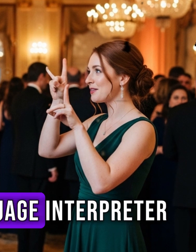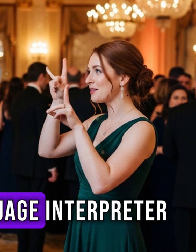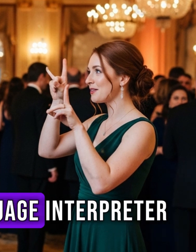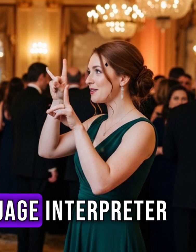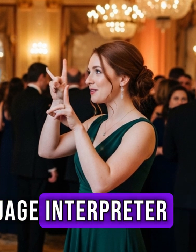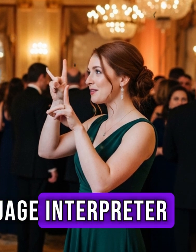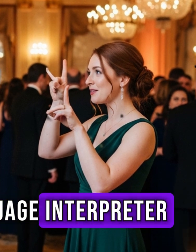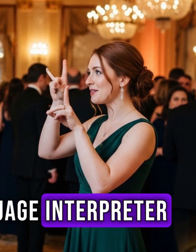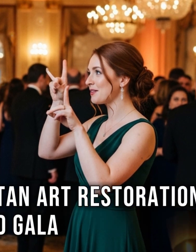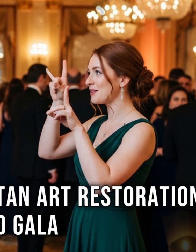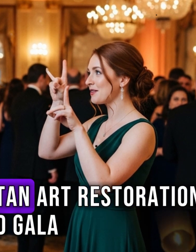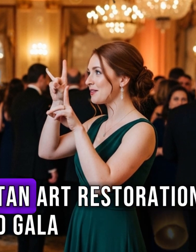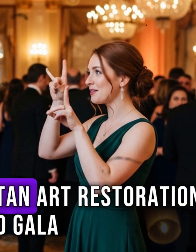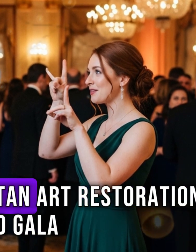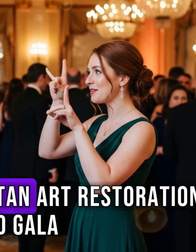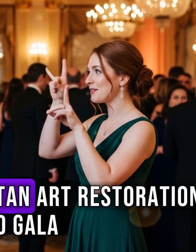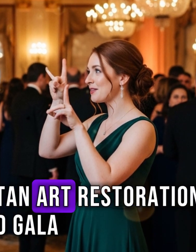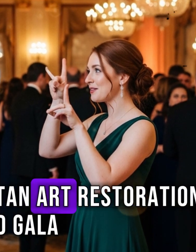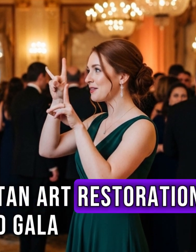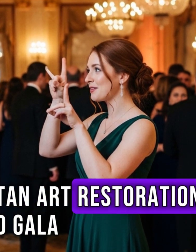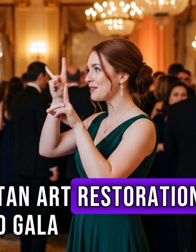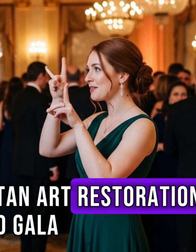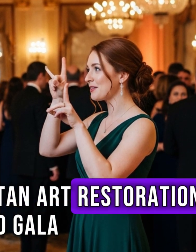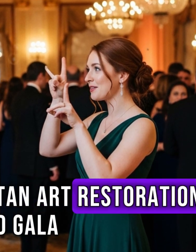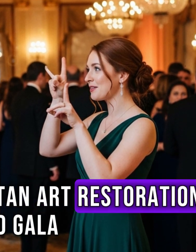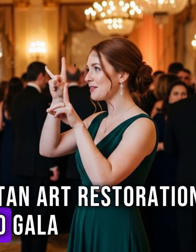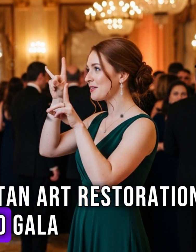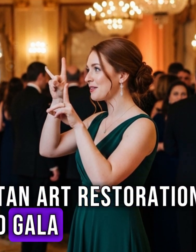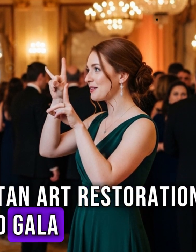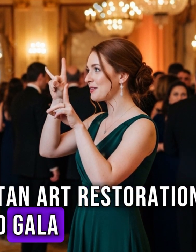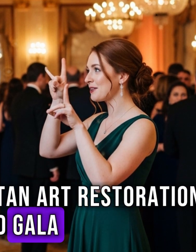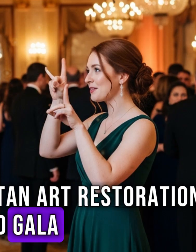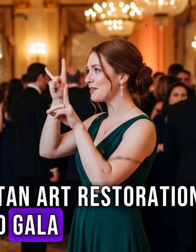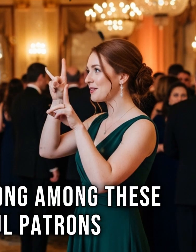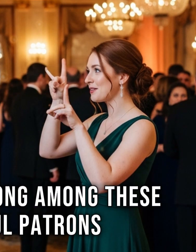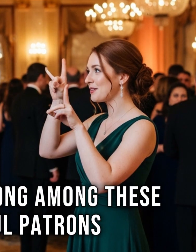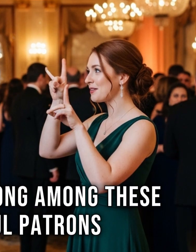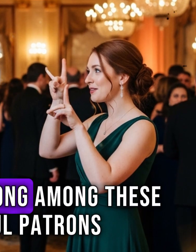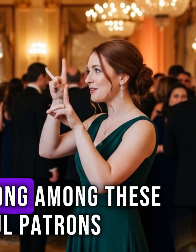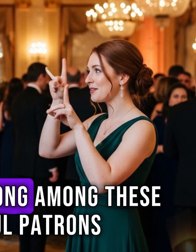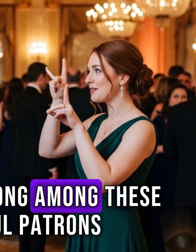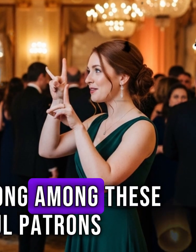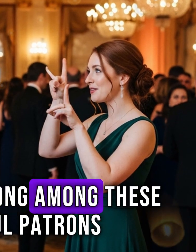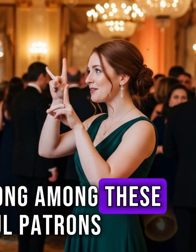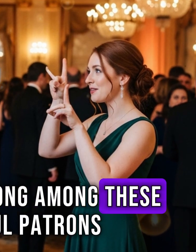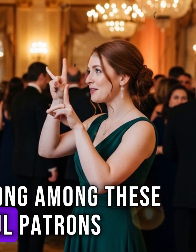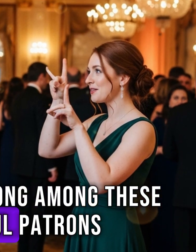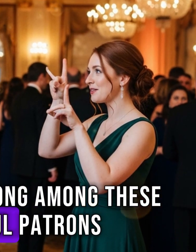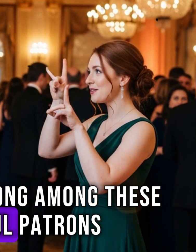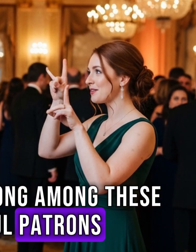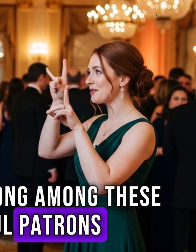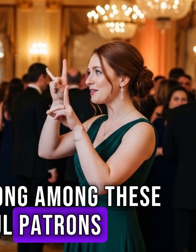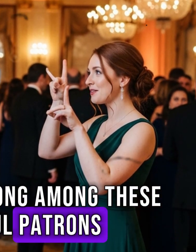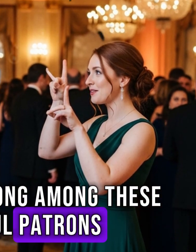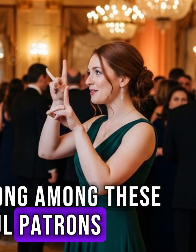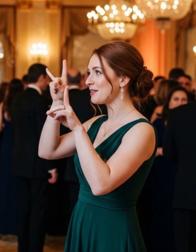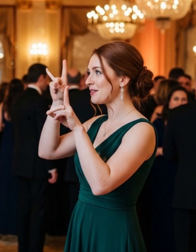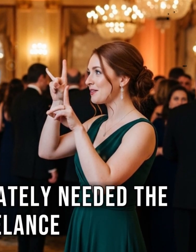language interpreter for the Metropolitan Art Restoration Fund Gala, she didn't belong among these powerful patrons, but